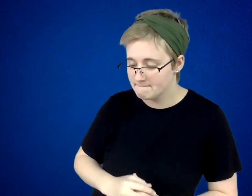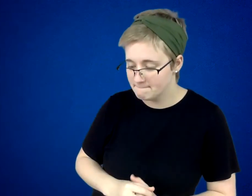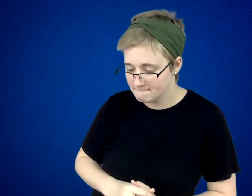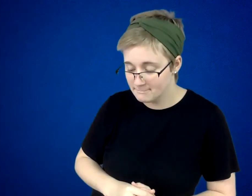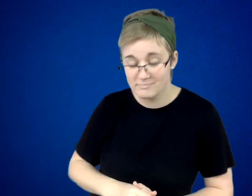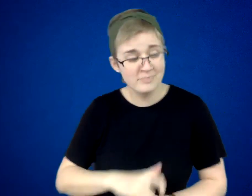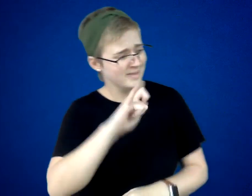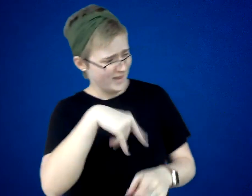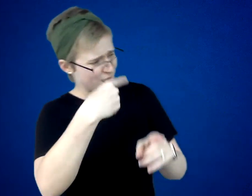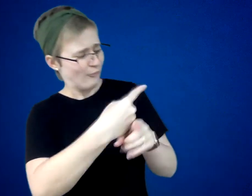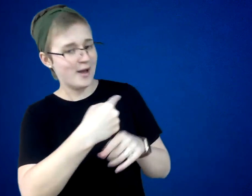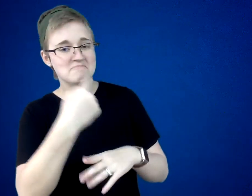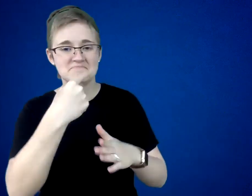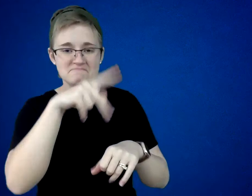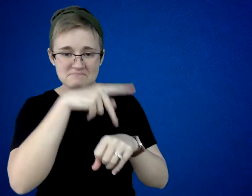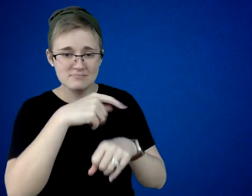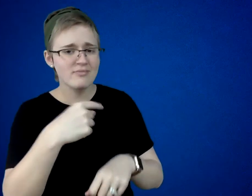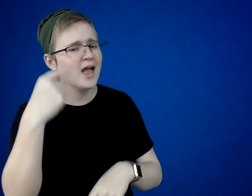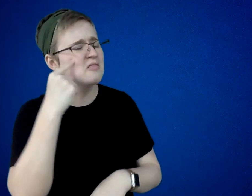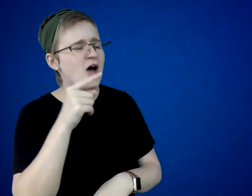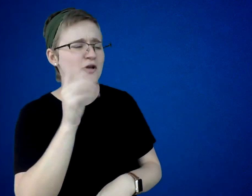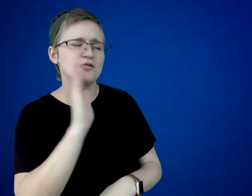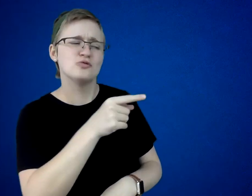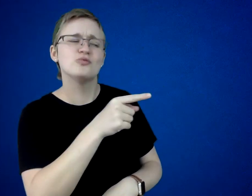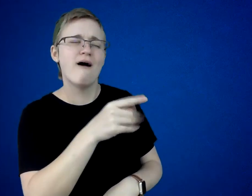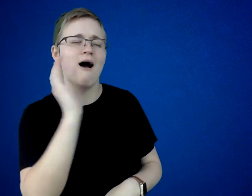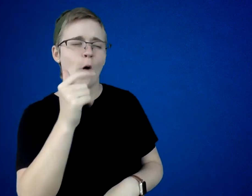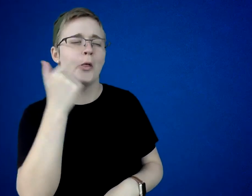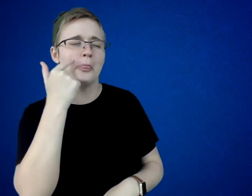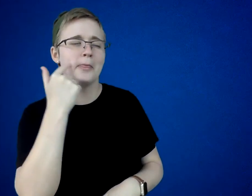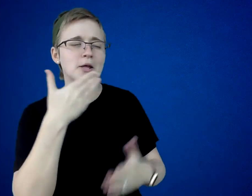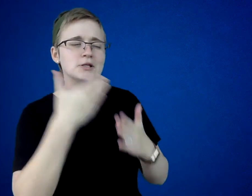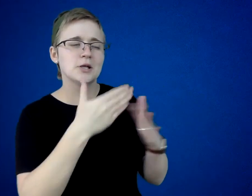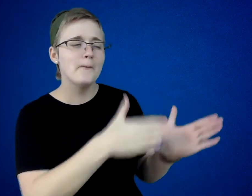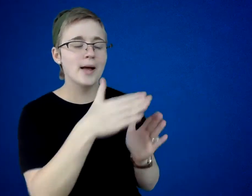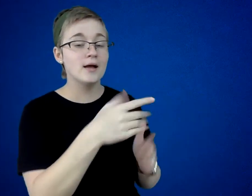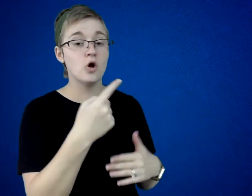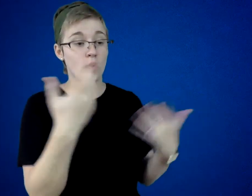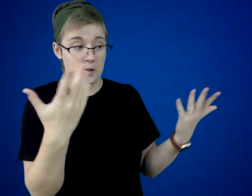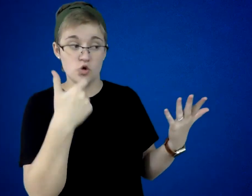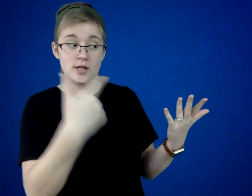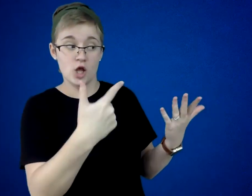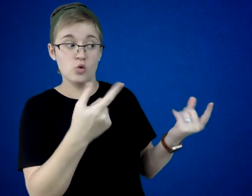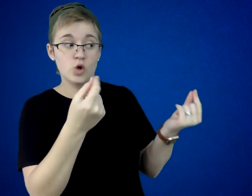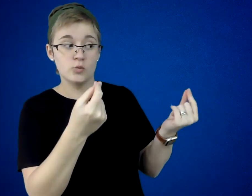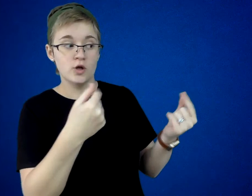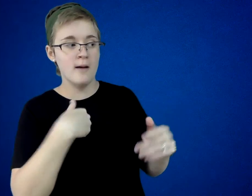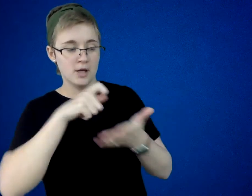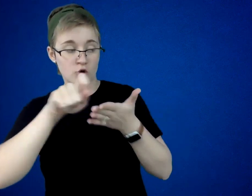right," said Mr. Felmer. "I thought you would think it's a good plan. I'll tell you what I'll do. I'll just write your parents, I mean